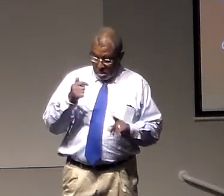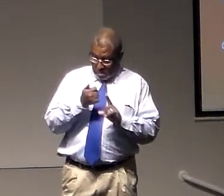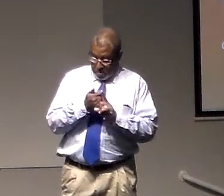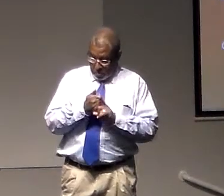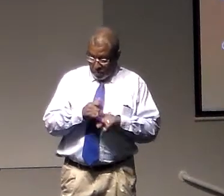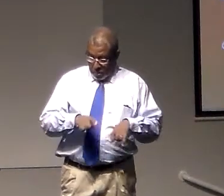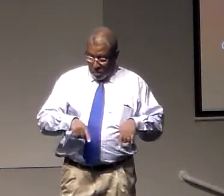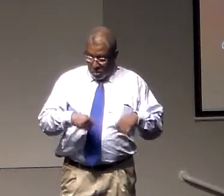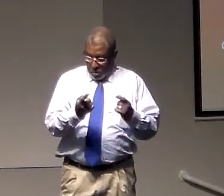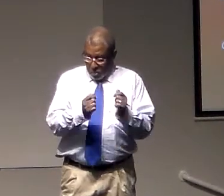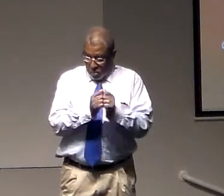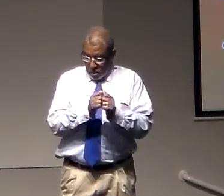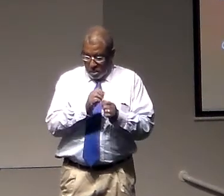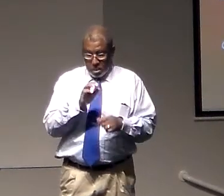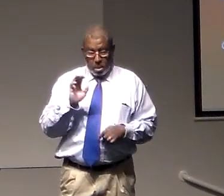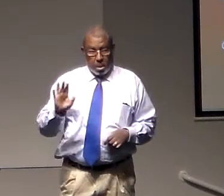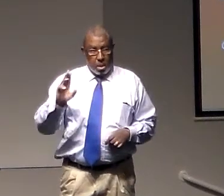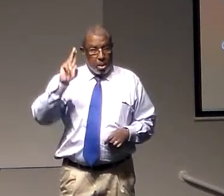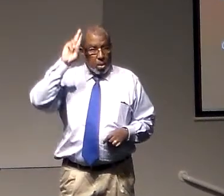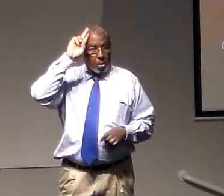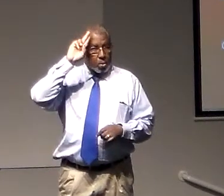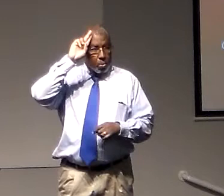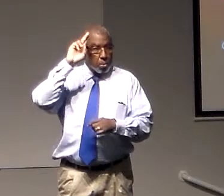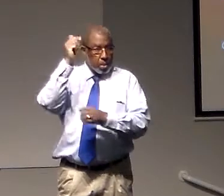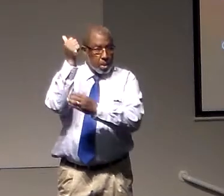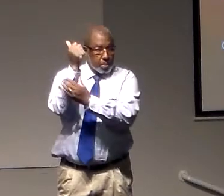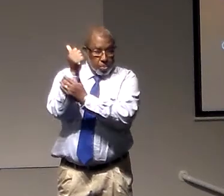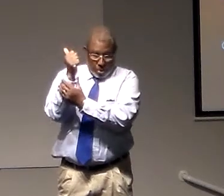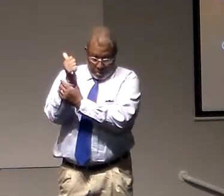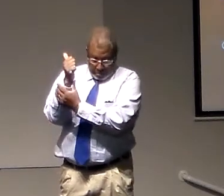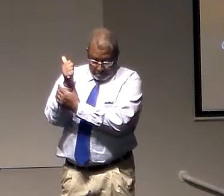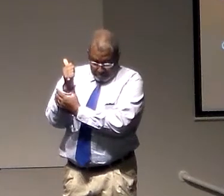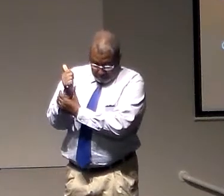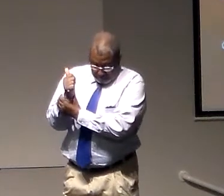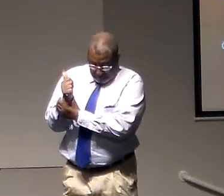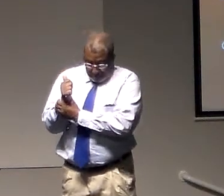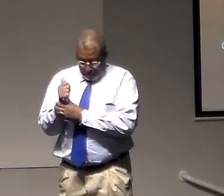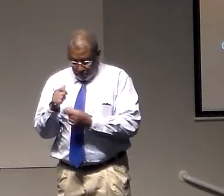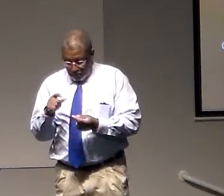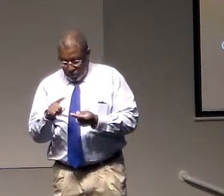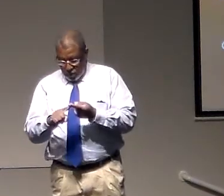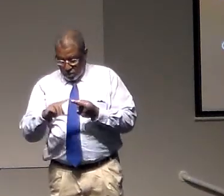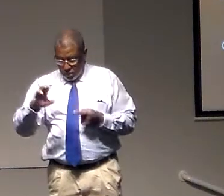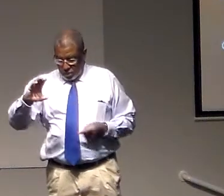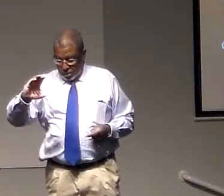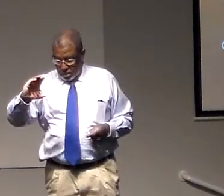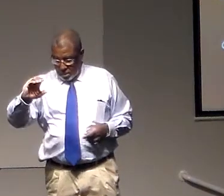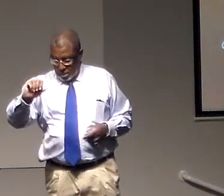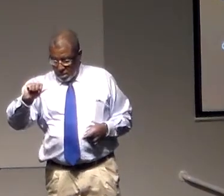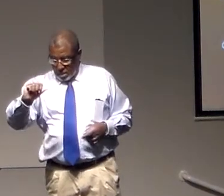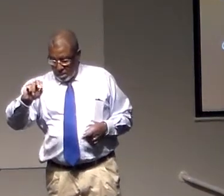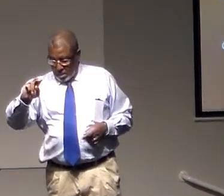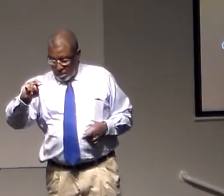went with him, with his uncle Abraham, to Canaan.